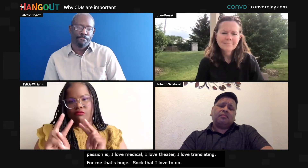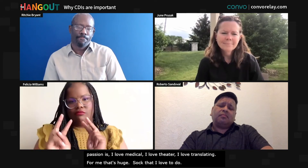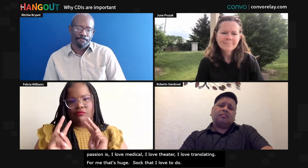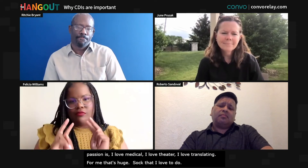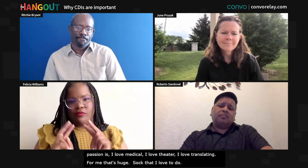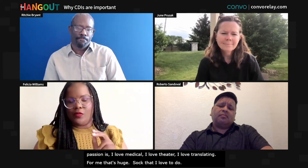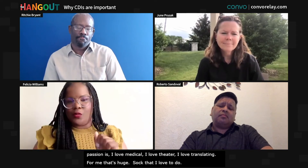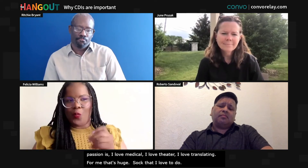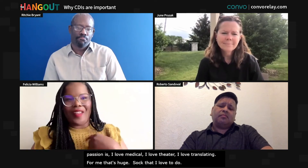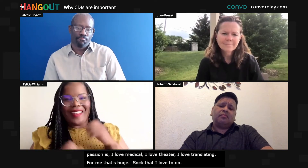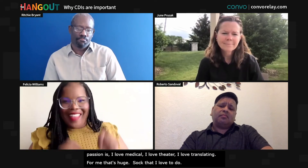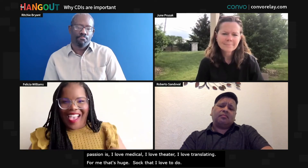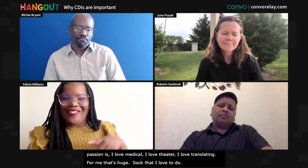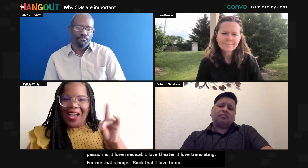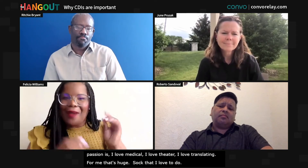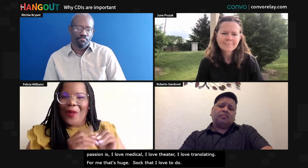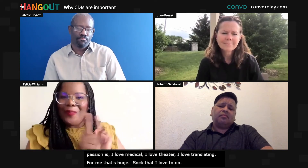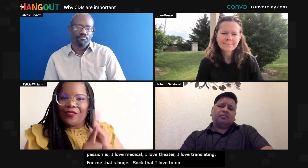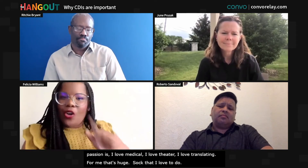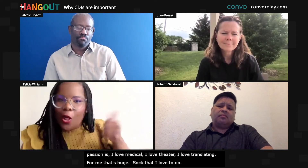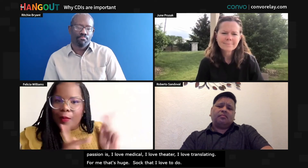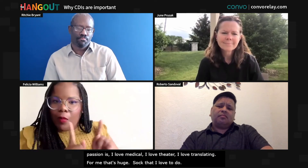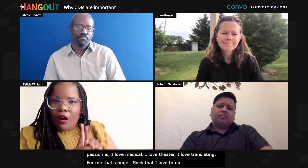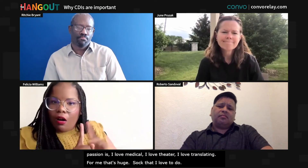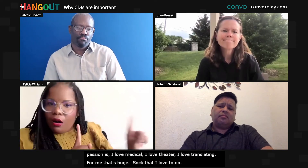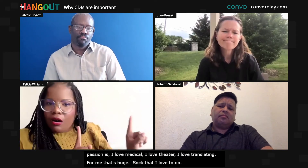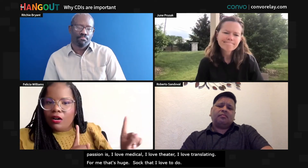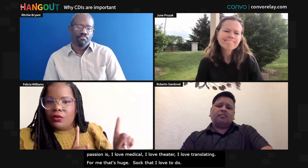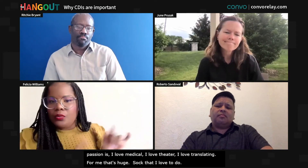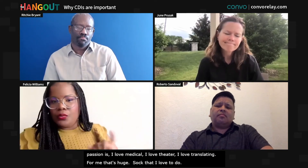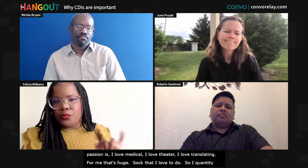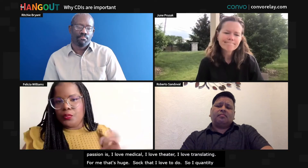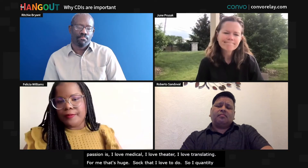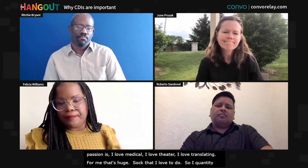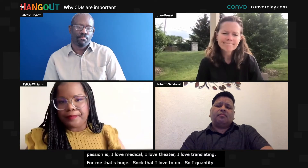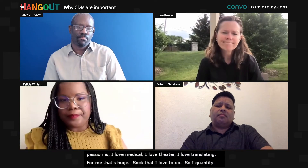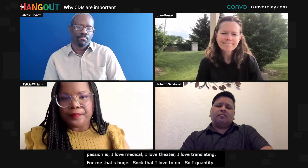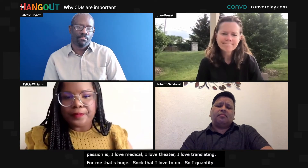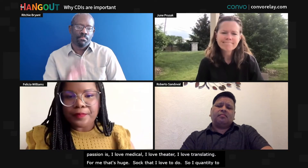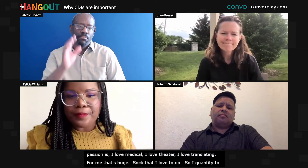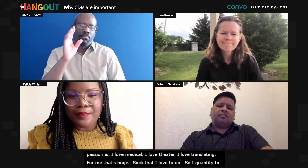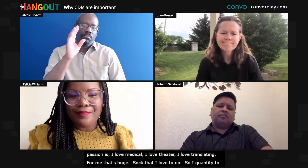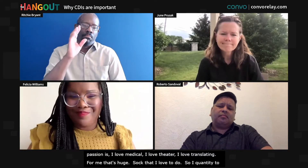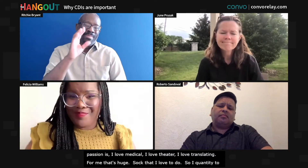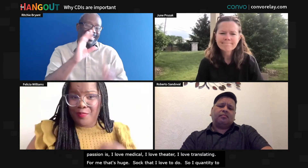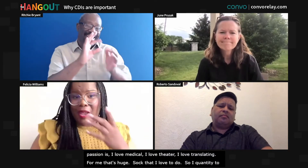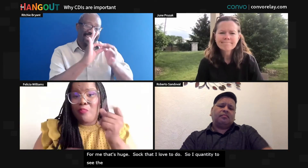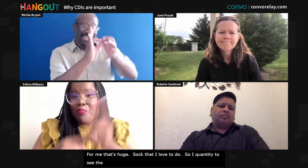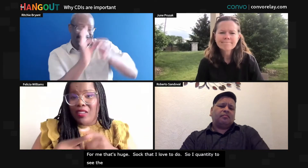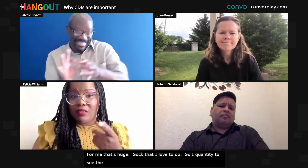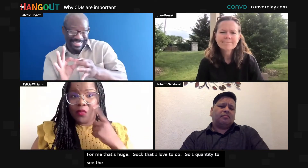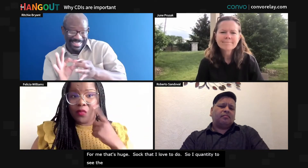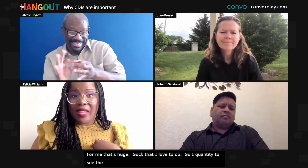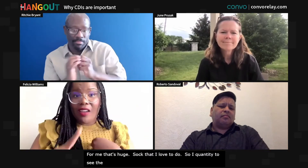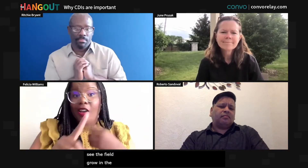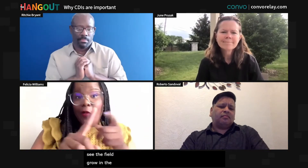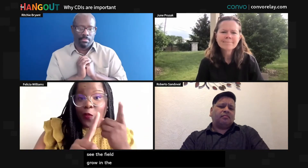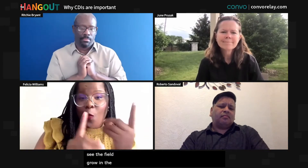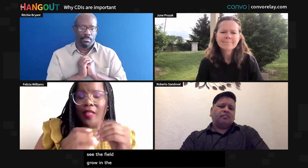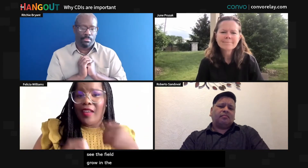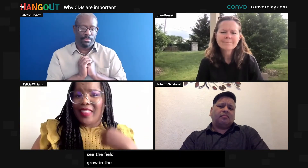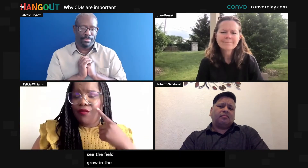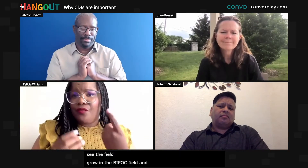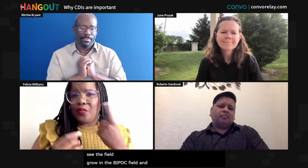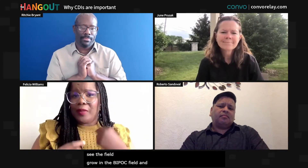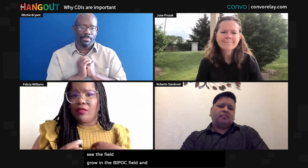BIPOC interpreters, and I want to see the profession grow in the BIPOC field. And I want to see more people working together to make this happen.